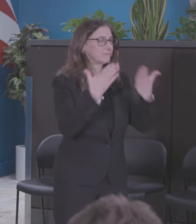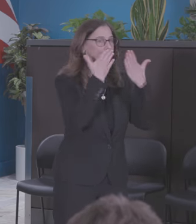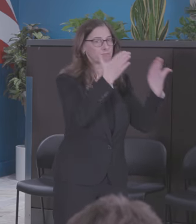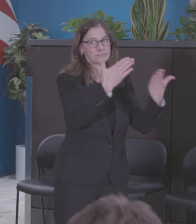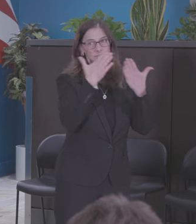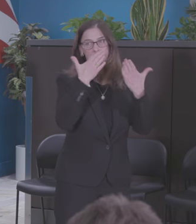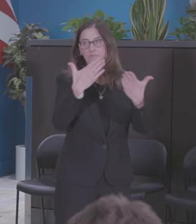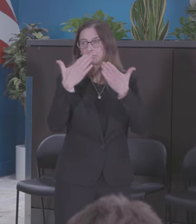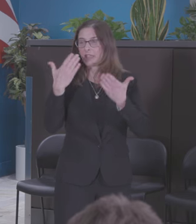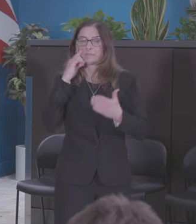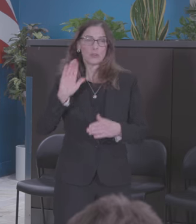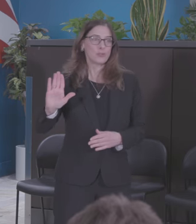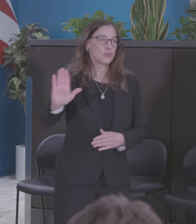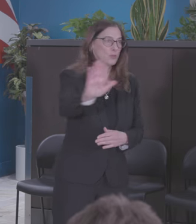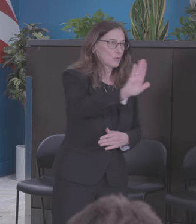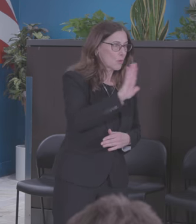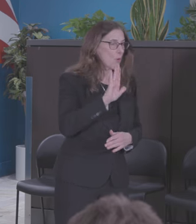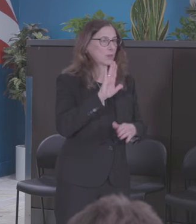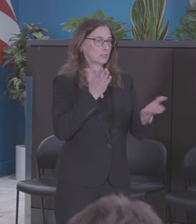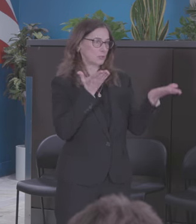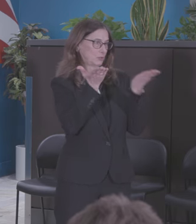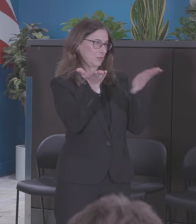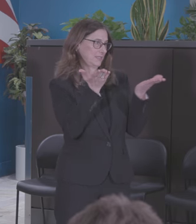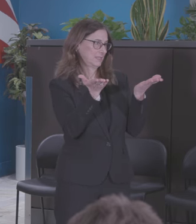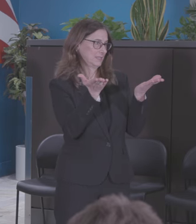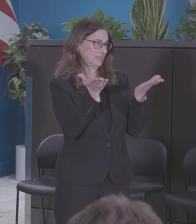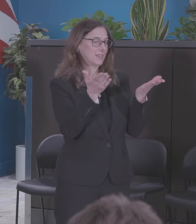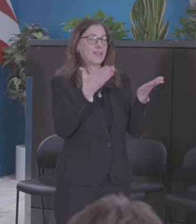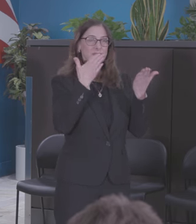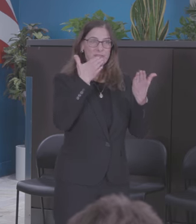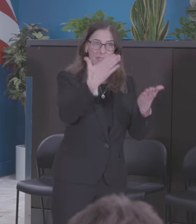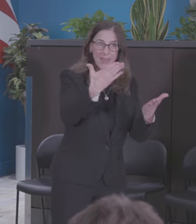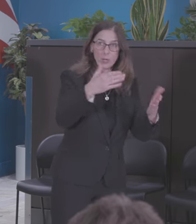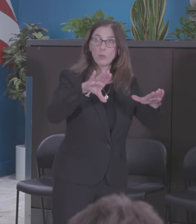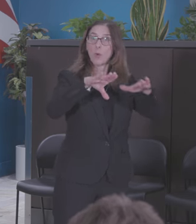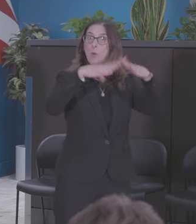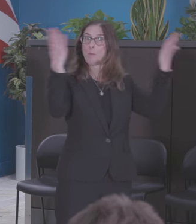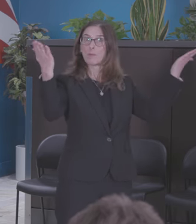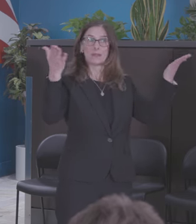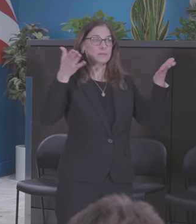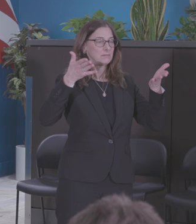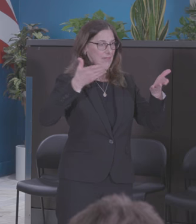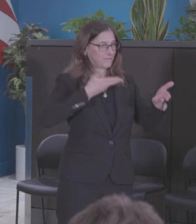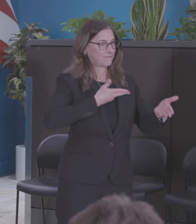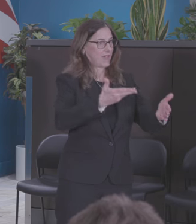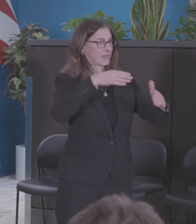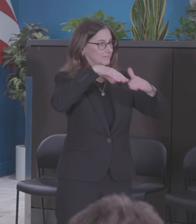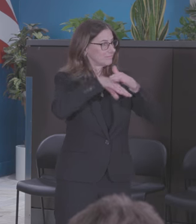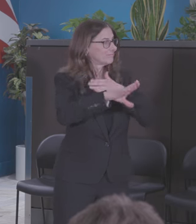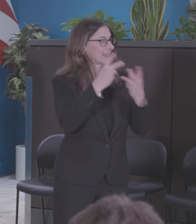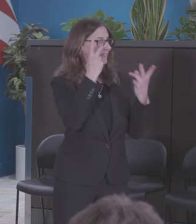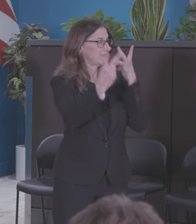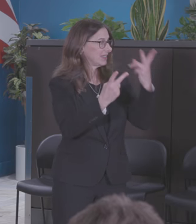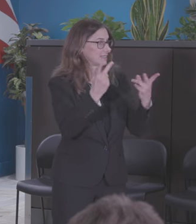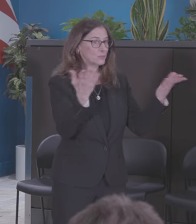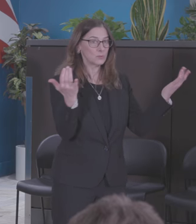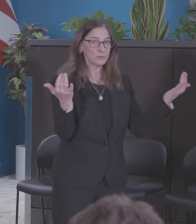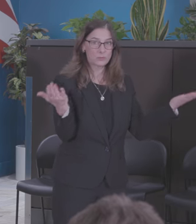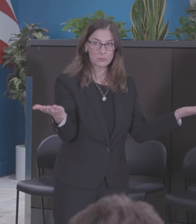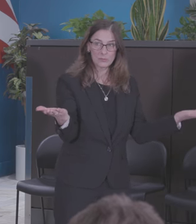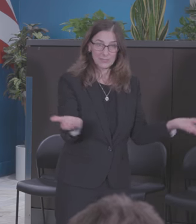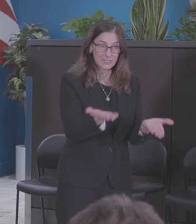thank you for allowing us to visit today. We thank you for continuing to inspire us with your courage